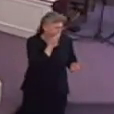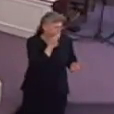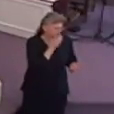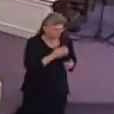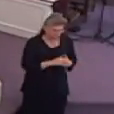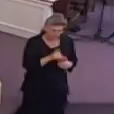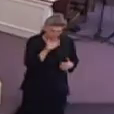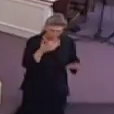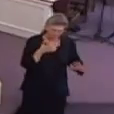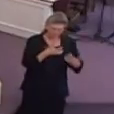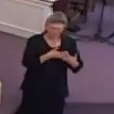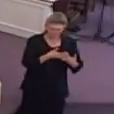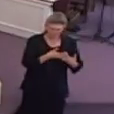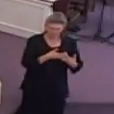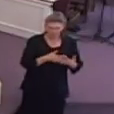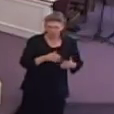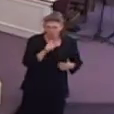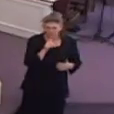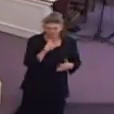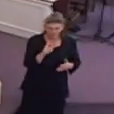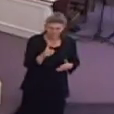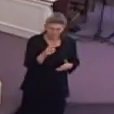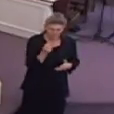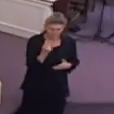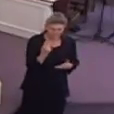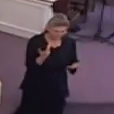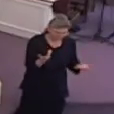like we're fitting in. Somehow we didn't get the memo.